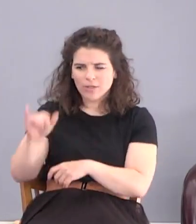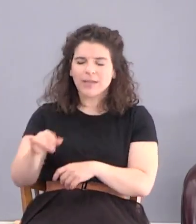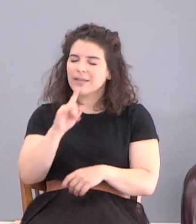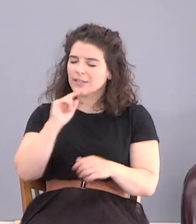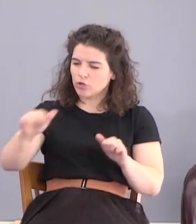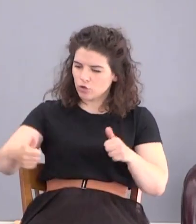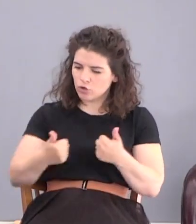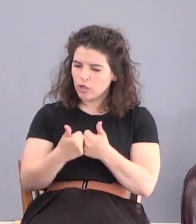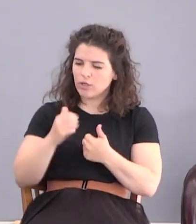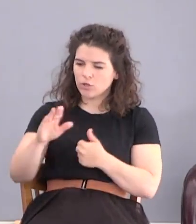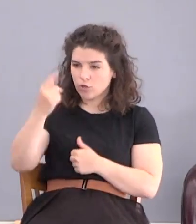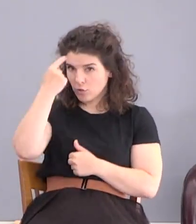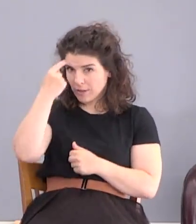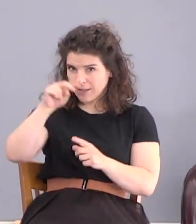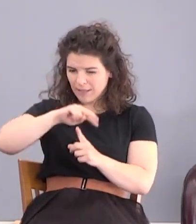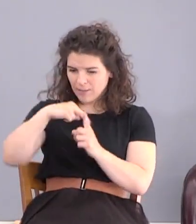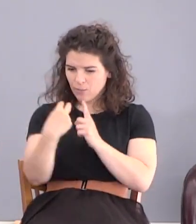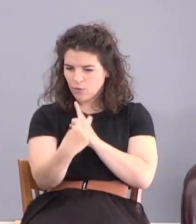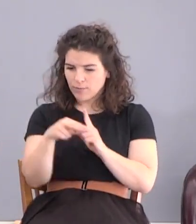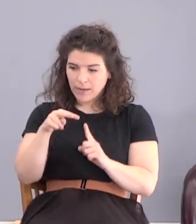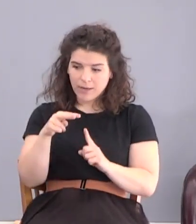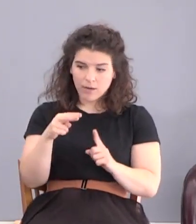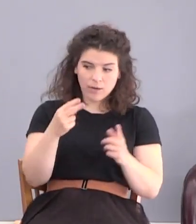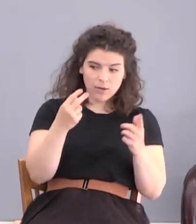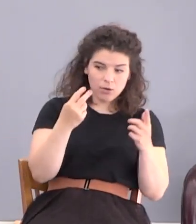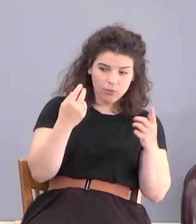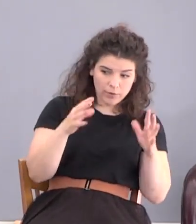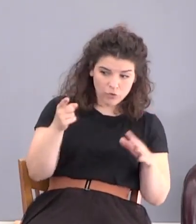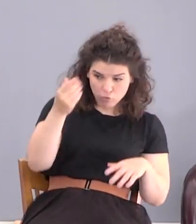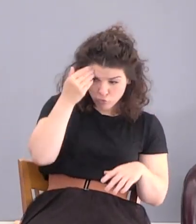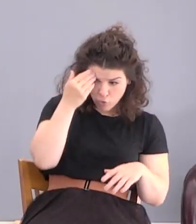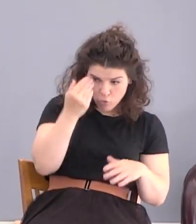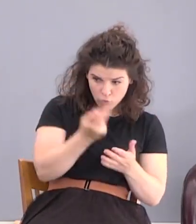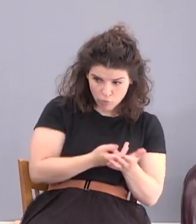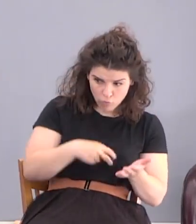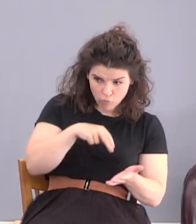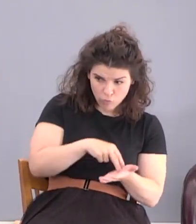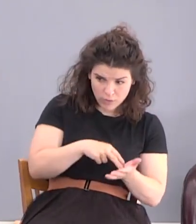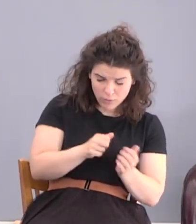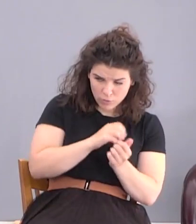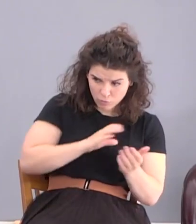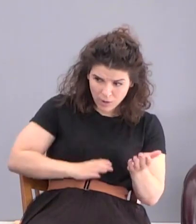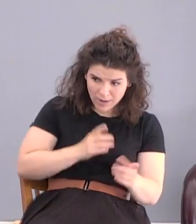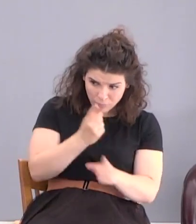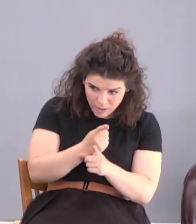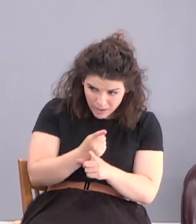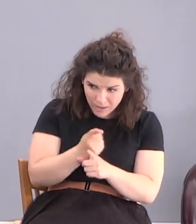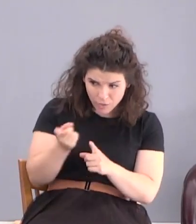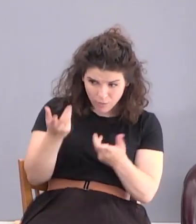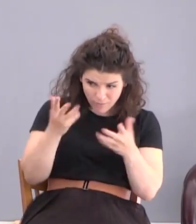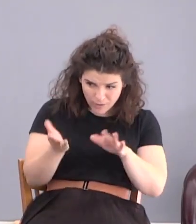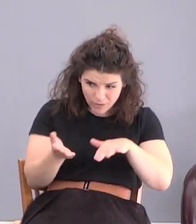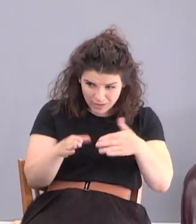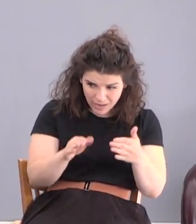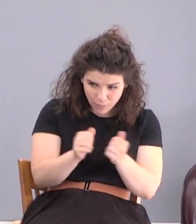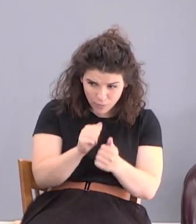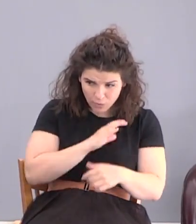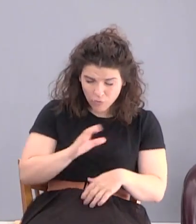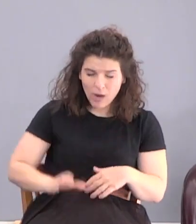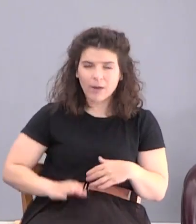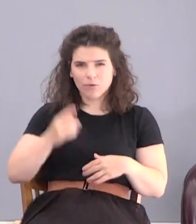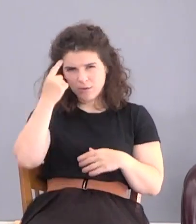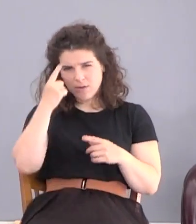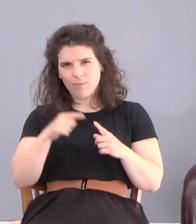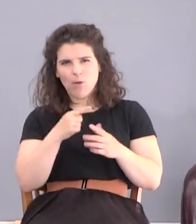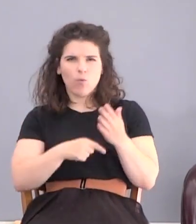two chapters, if you are risen, are you risen? Of course you're risen, because you're dead in Christ. And if you think about what we know